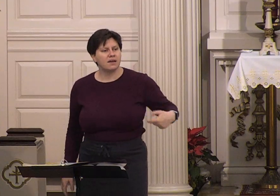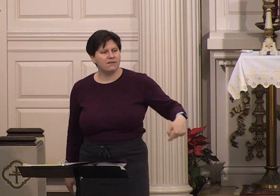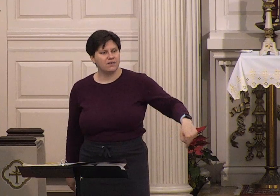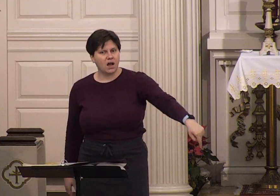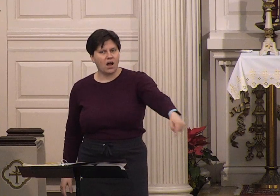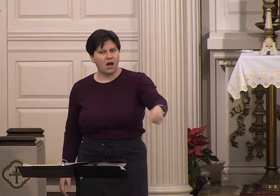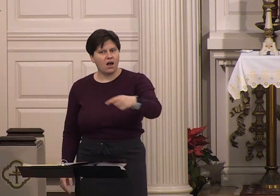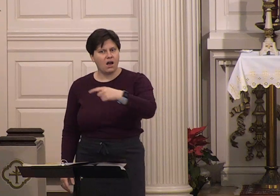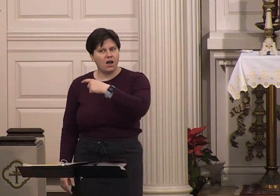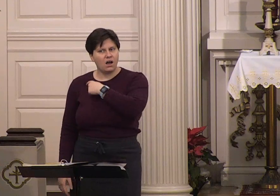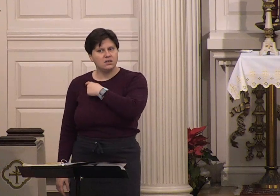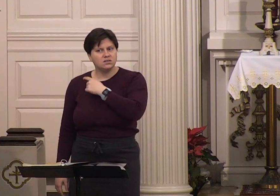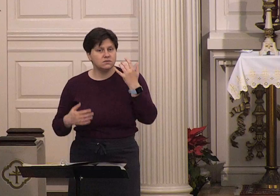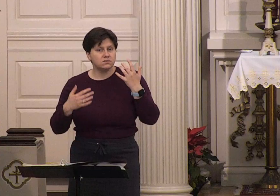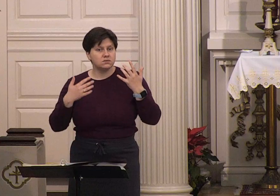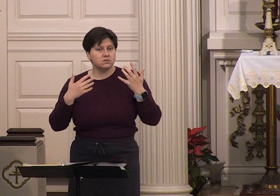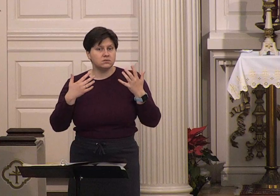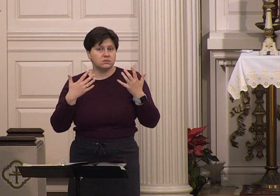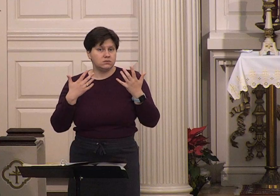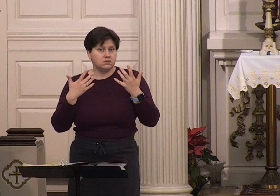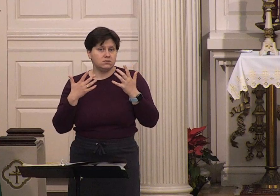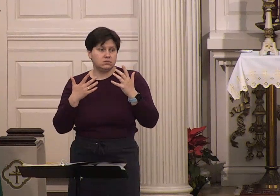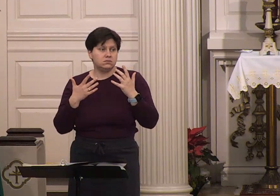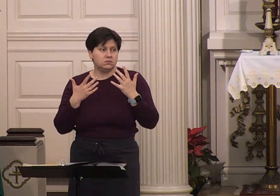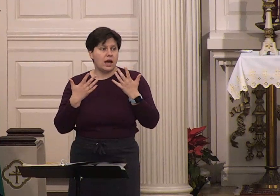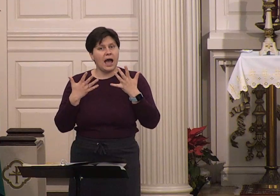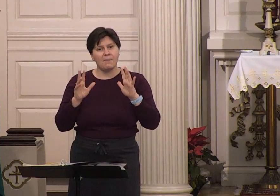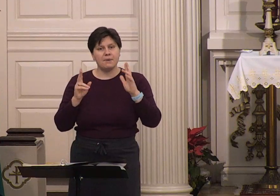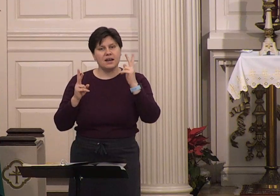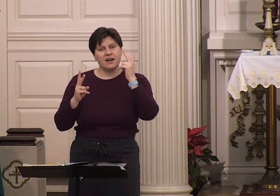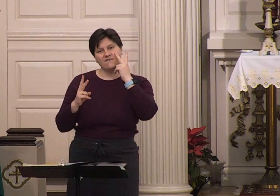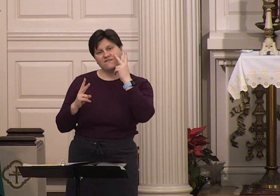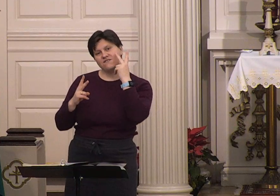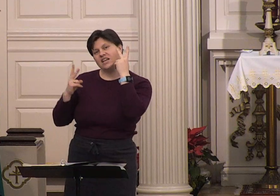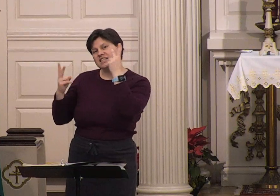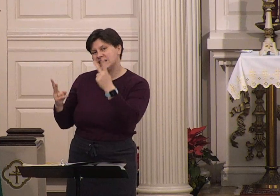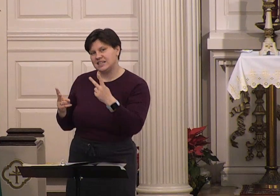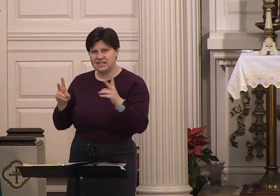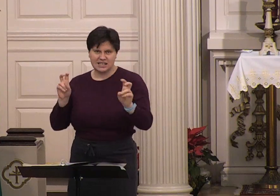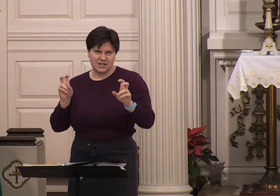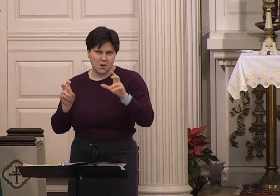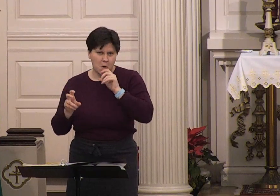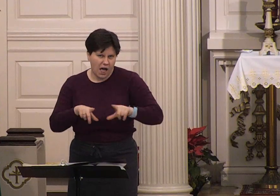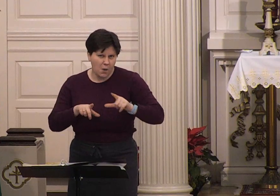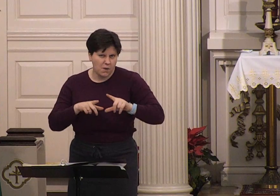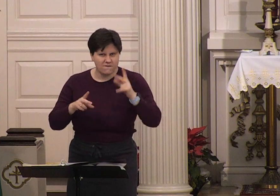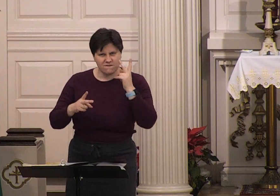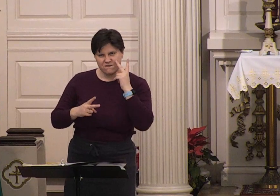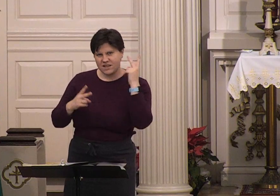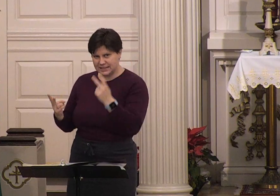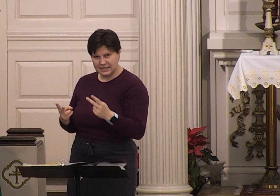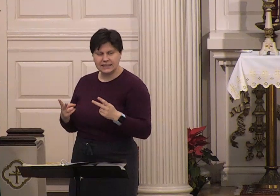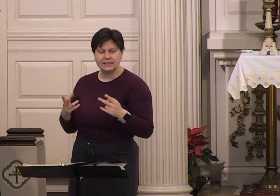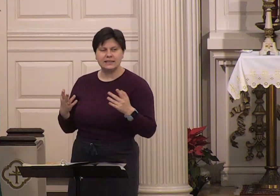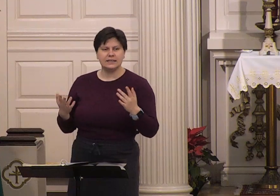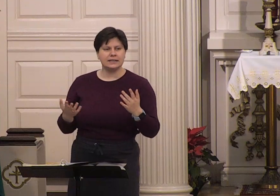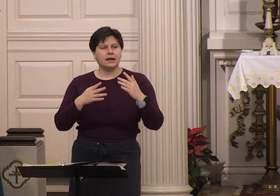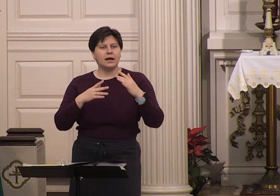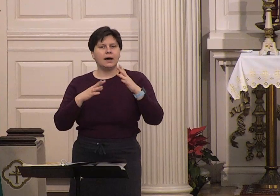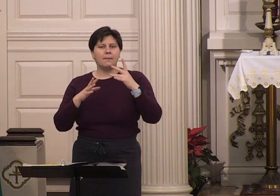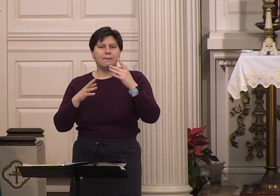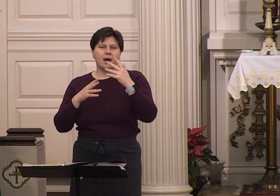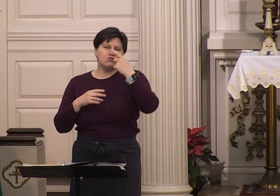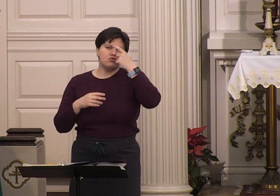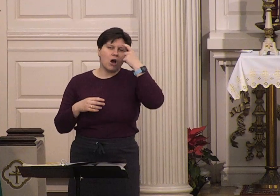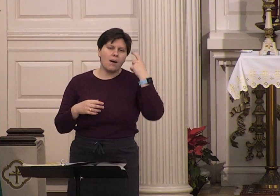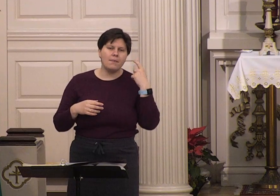we have been visited, to use that old language, by a trauma or a sadness, find ways